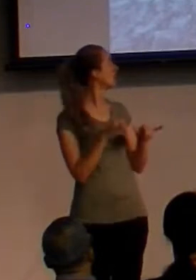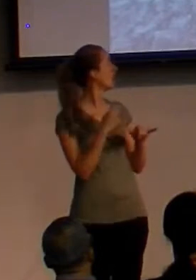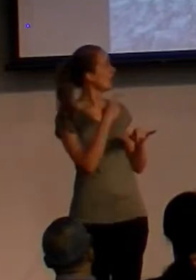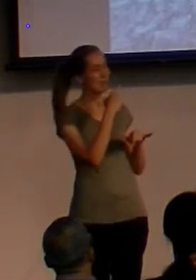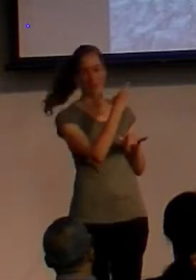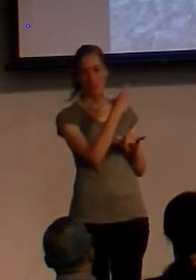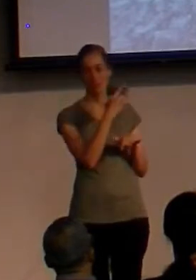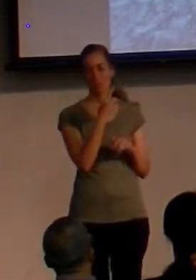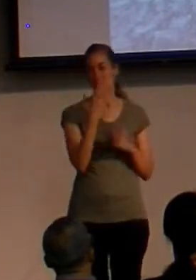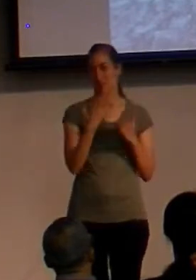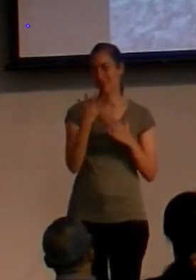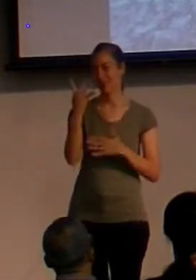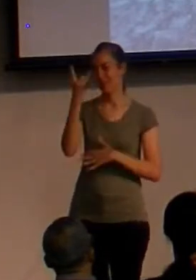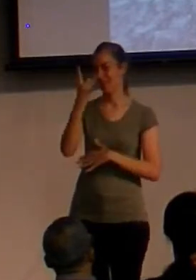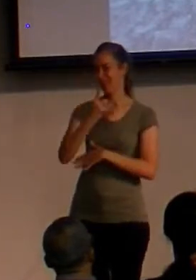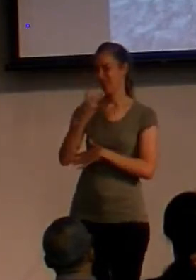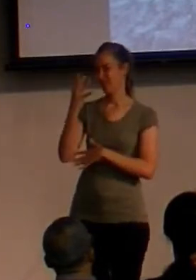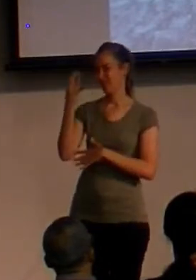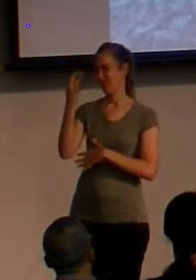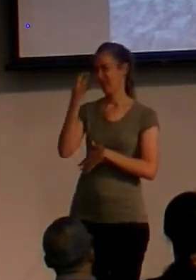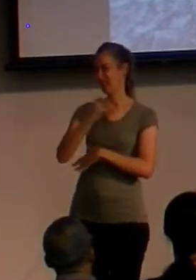days. It was a lot of fun.